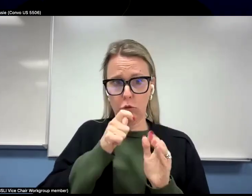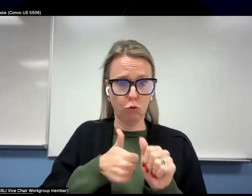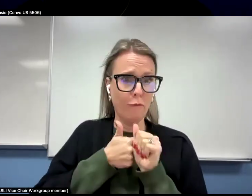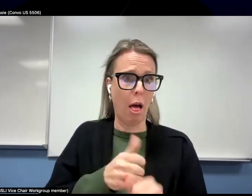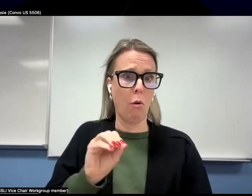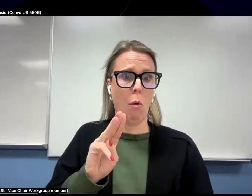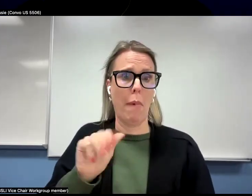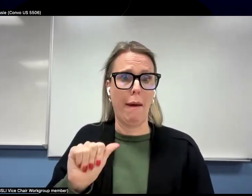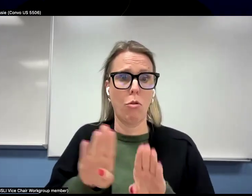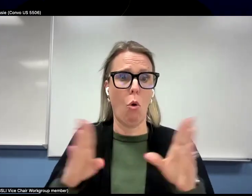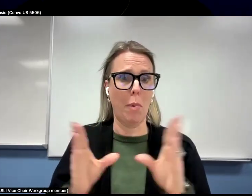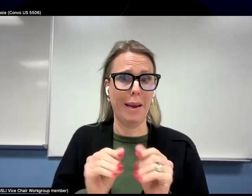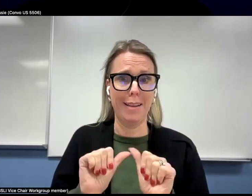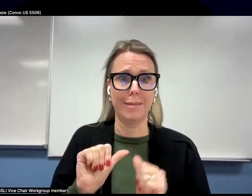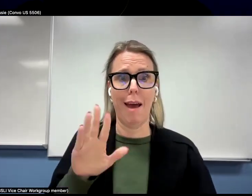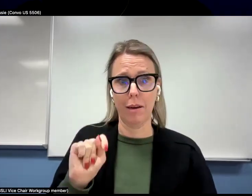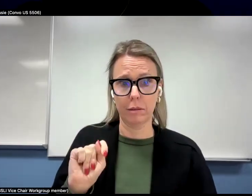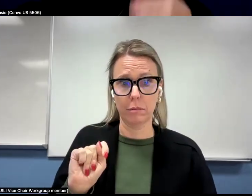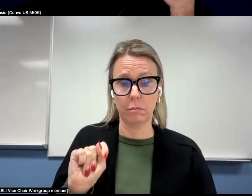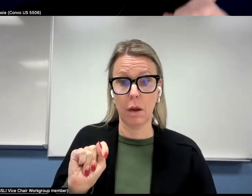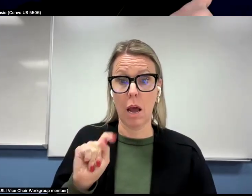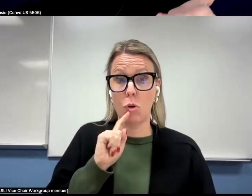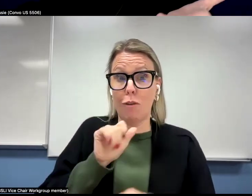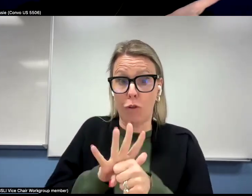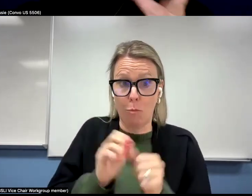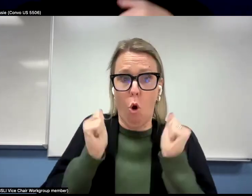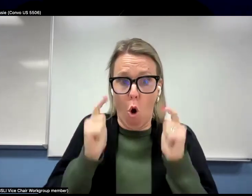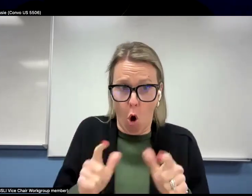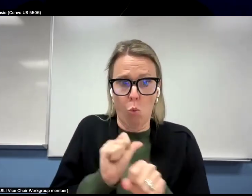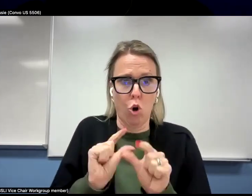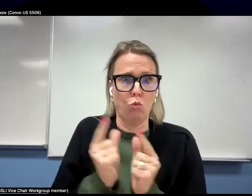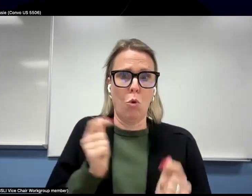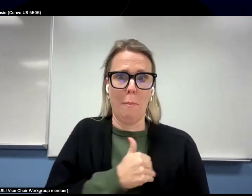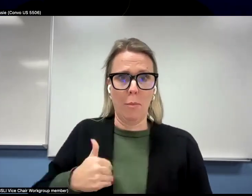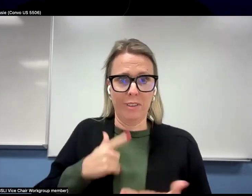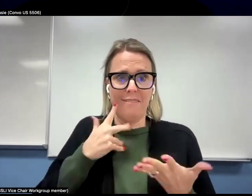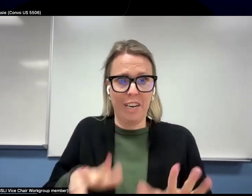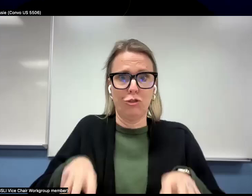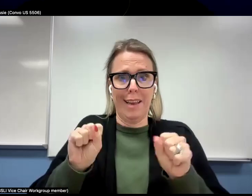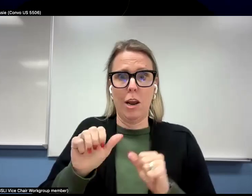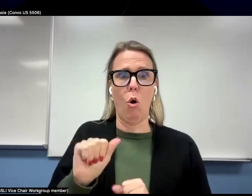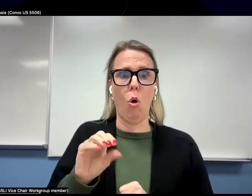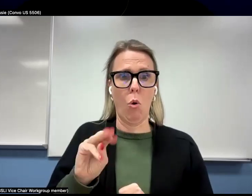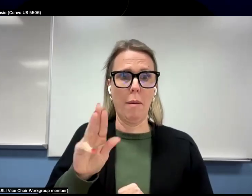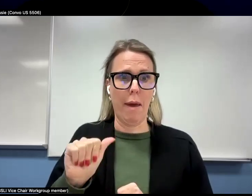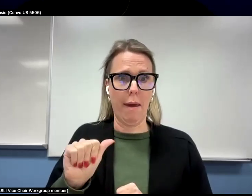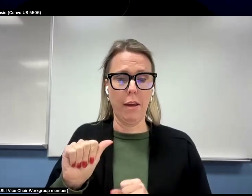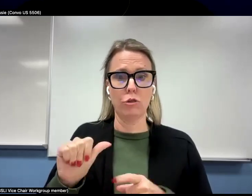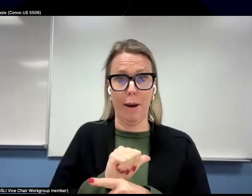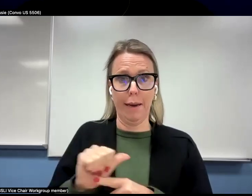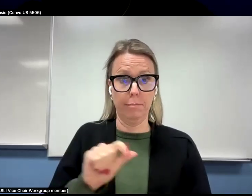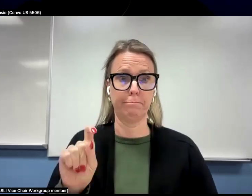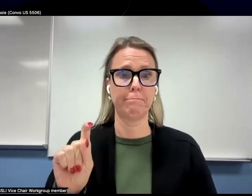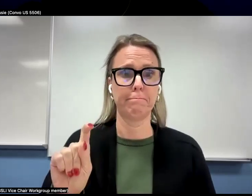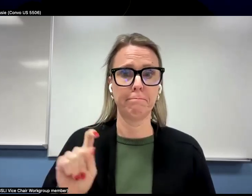that means that we are all required to follow the open, meeting act. All work group members have already taken